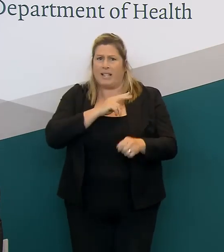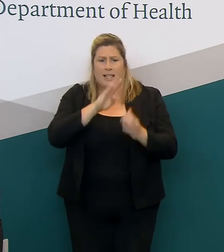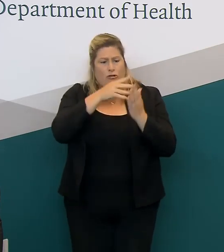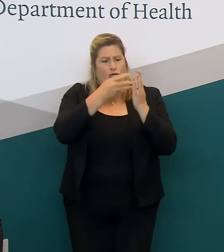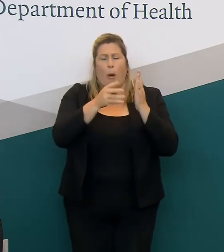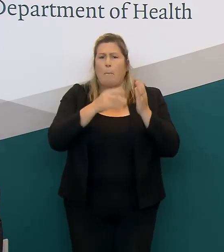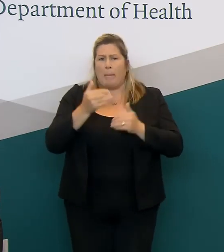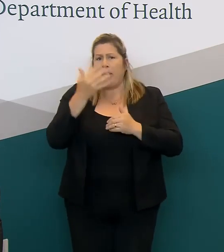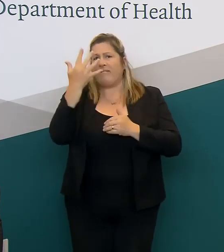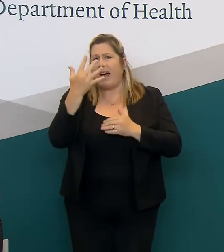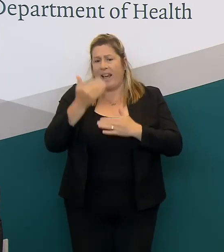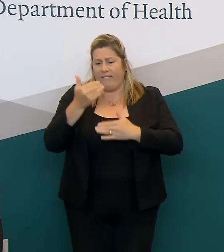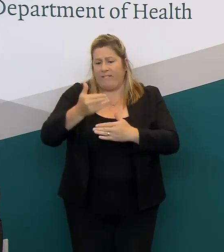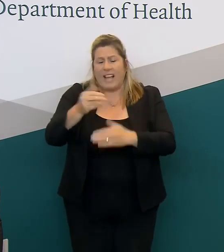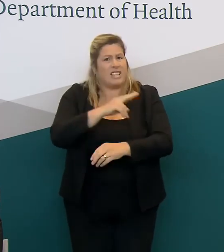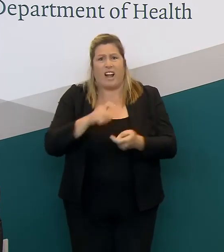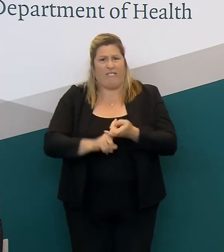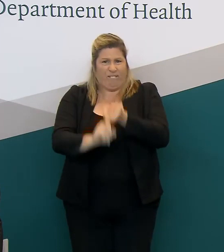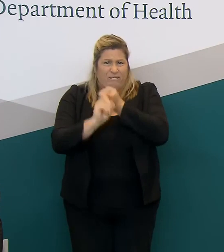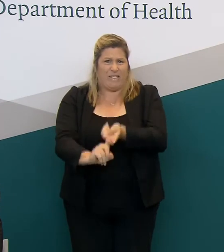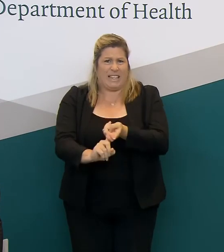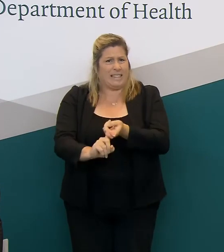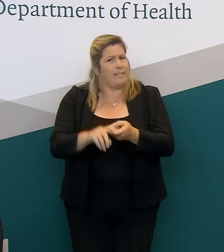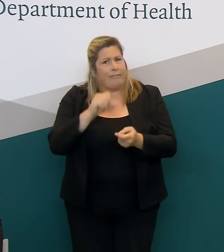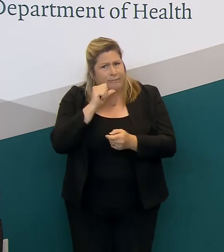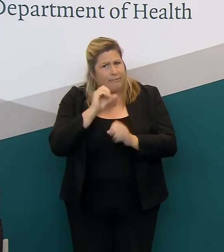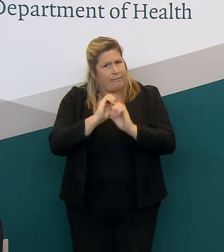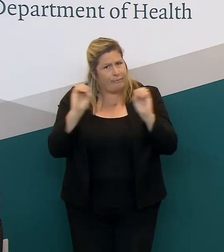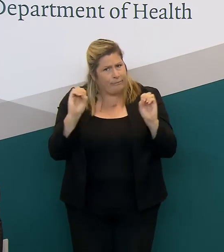rigid constitution, but as